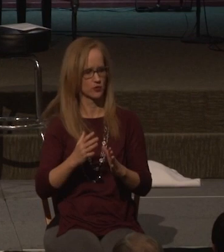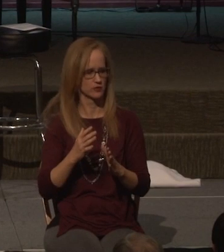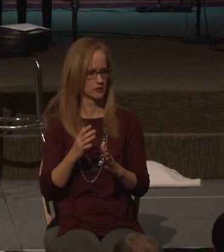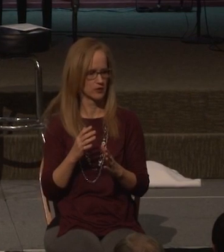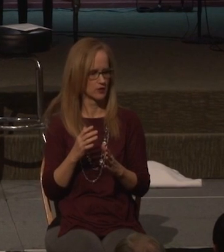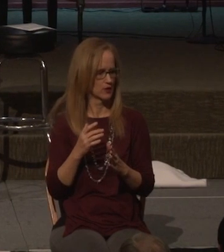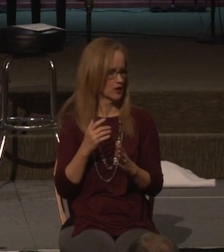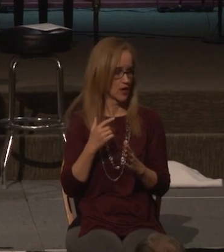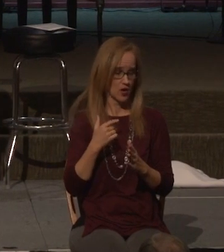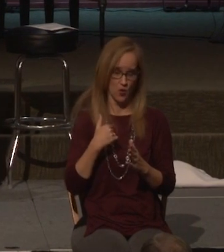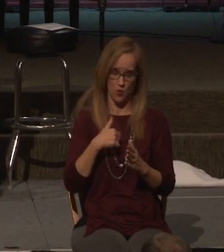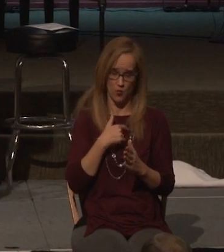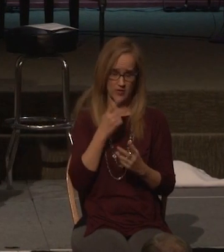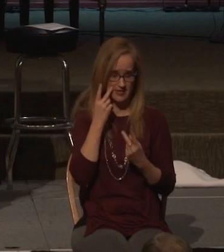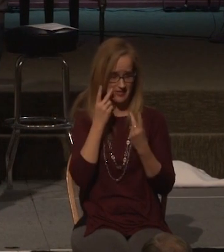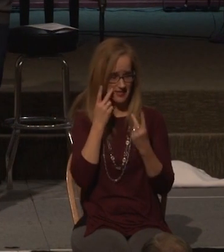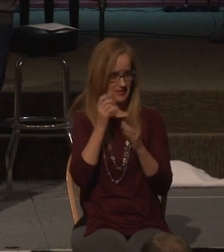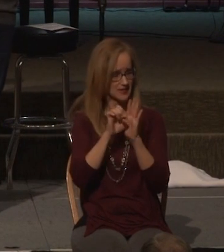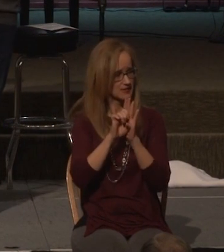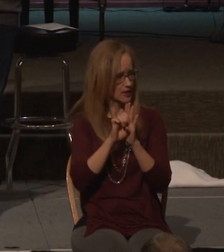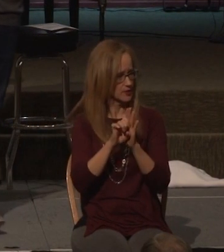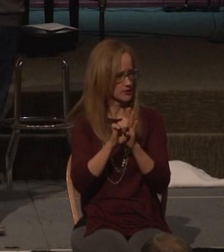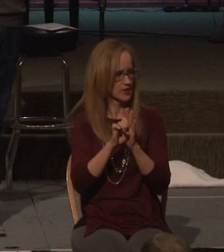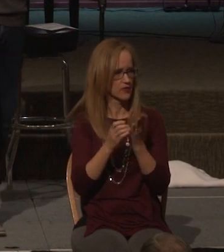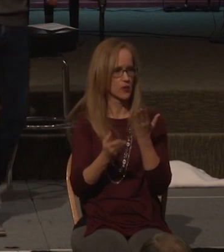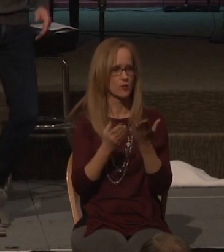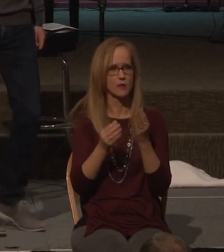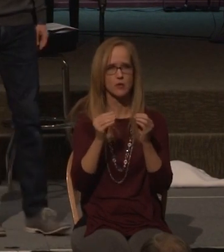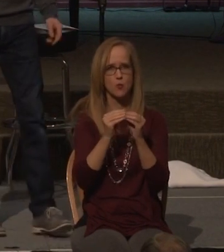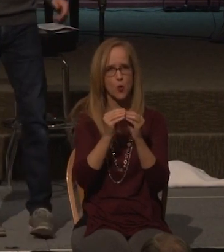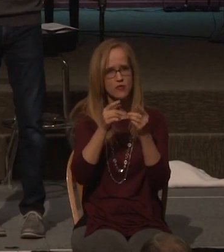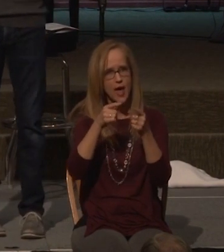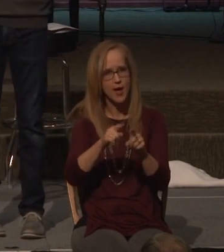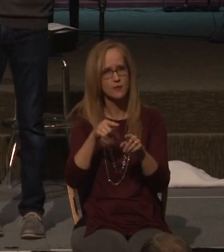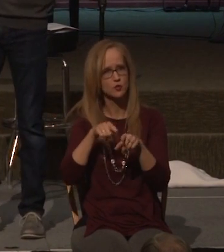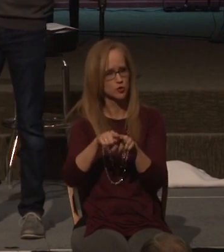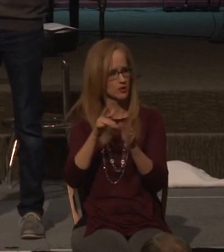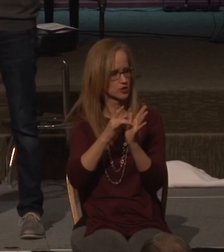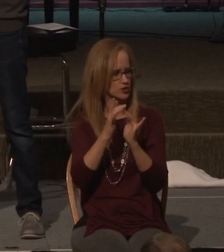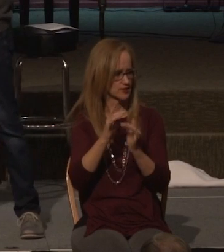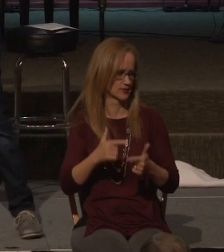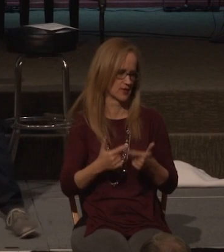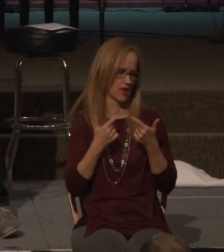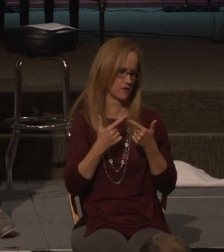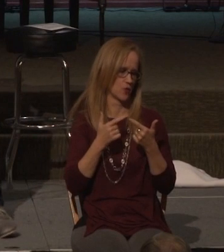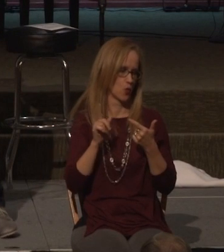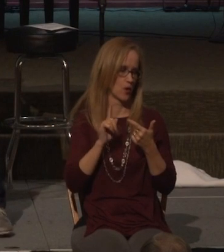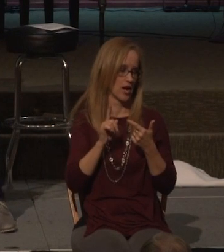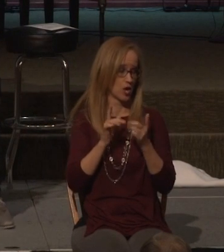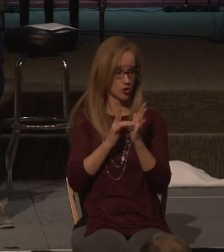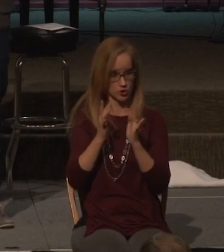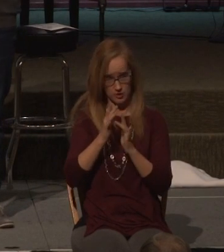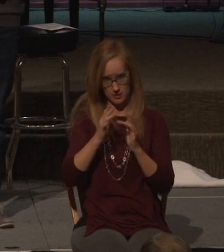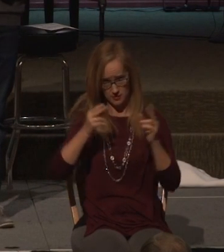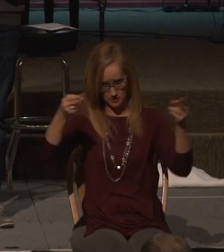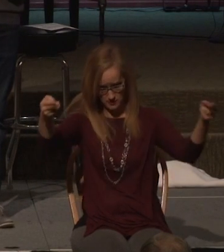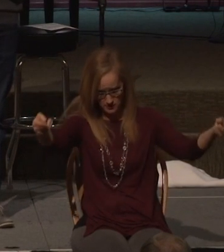Right? We see examples, and there are probably more that happened during Jesus' life, where Jesus issued an